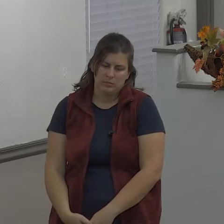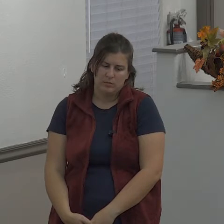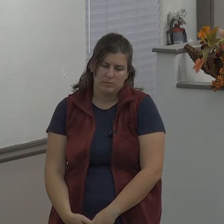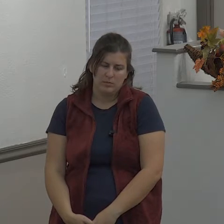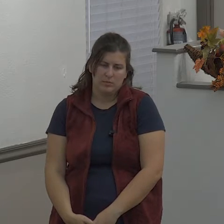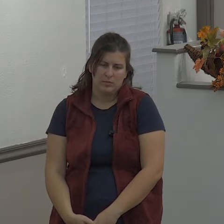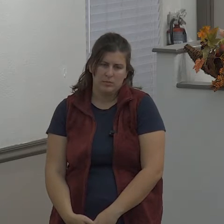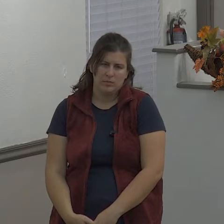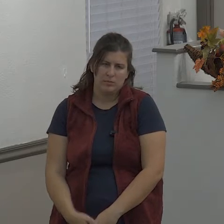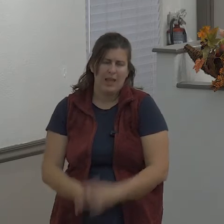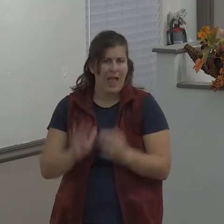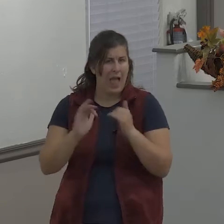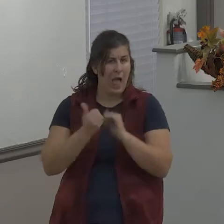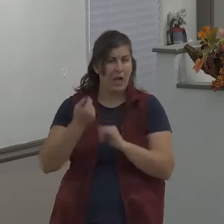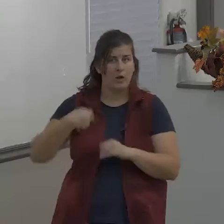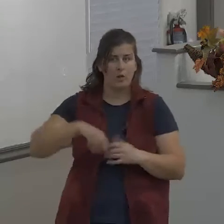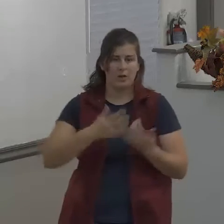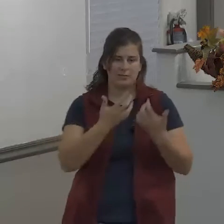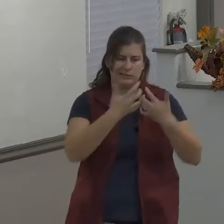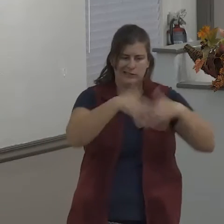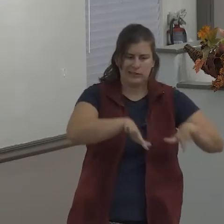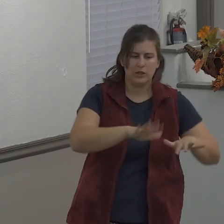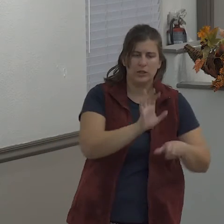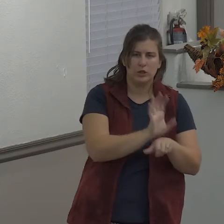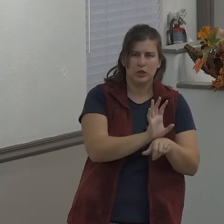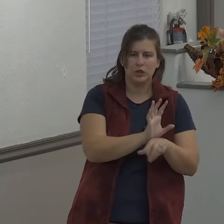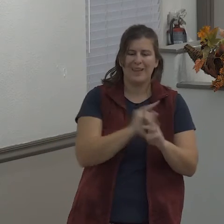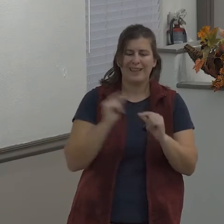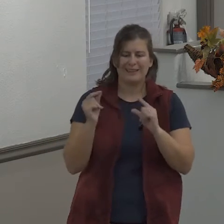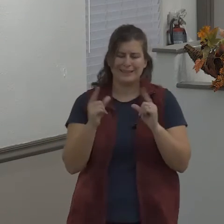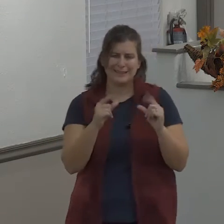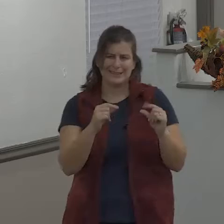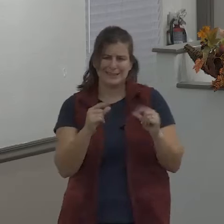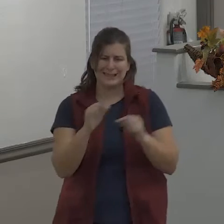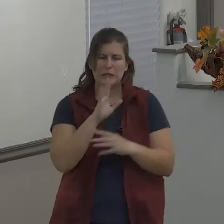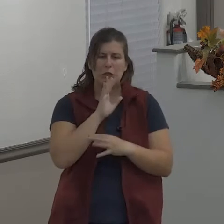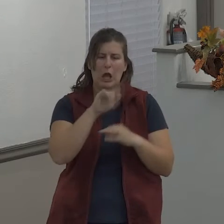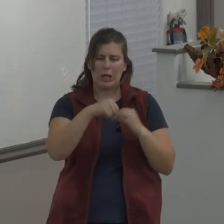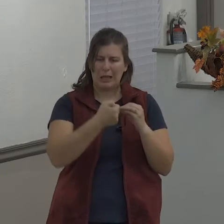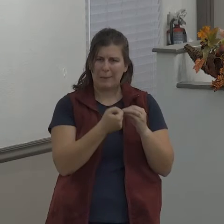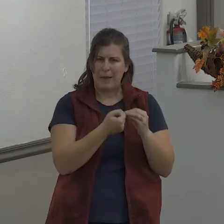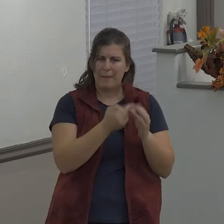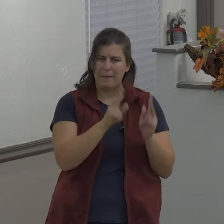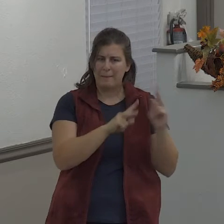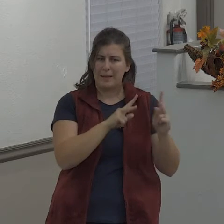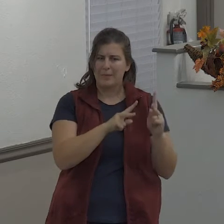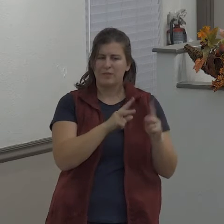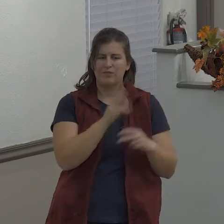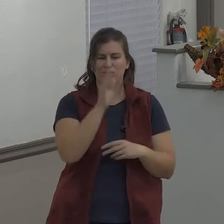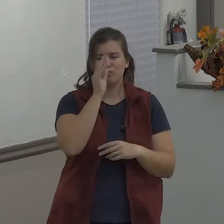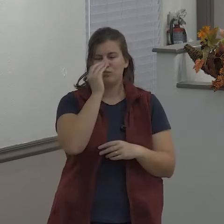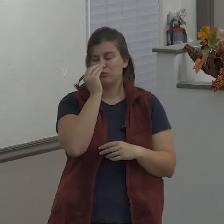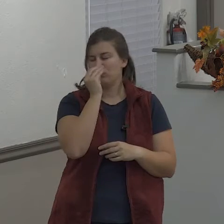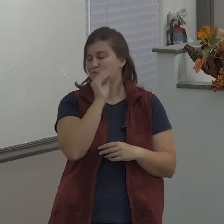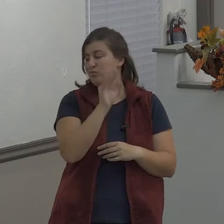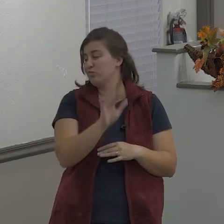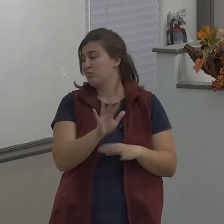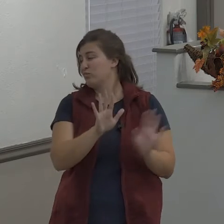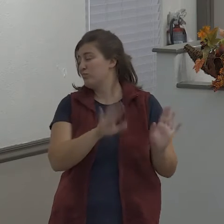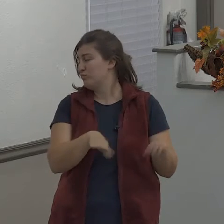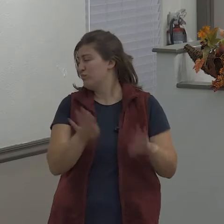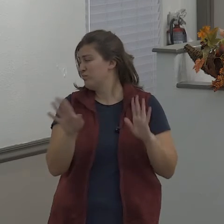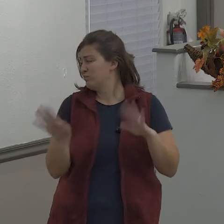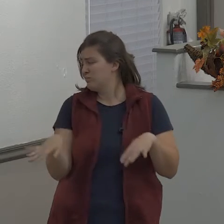How do we tear down a church? Well, there's gossip, there's slander, There's indifference. There's apathy.